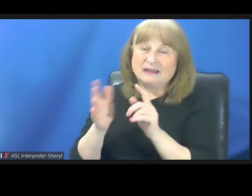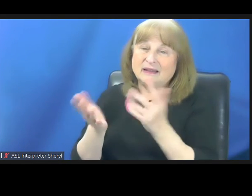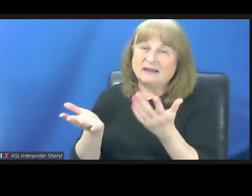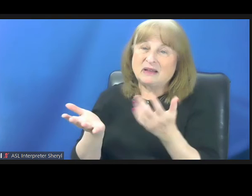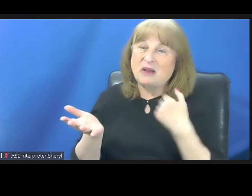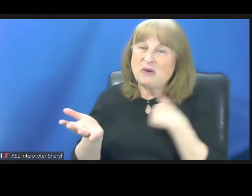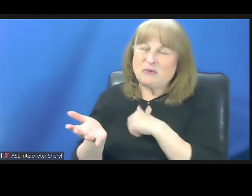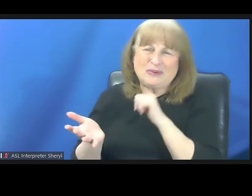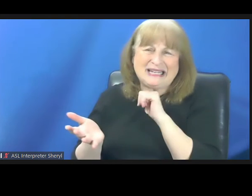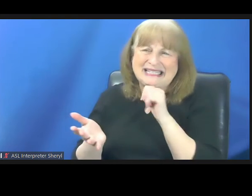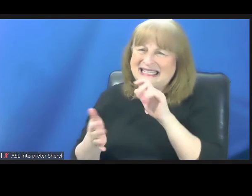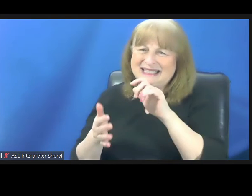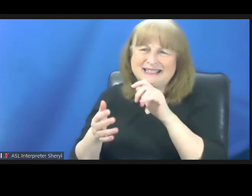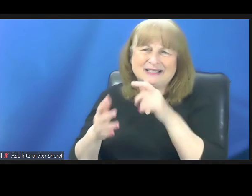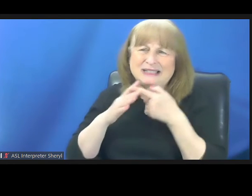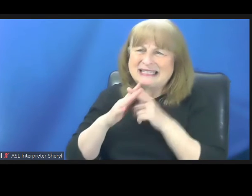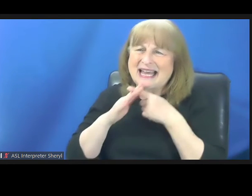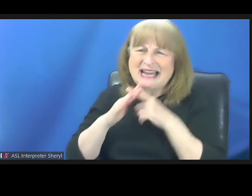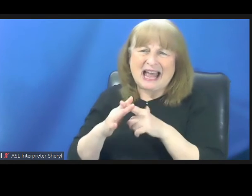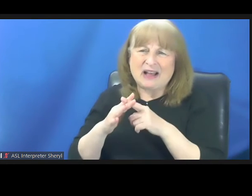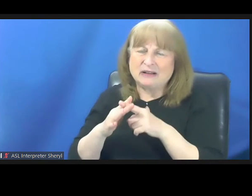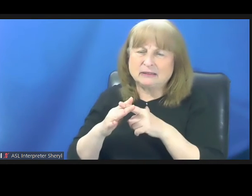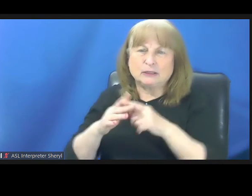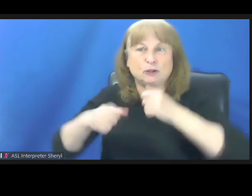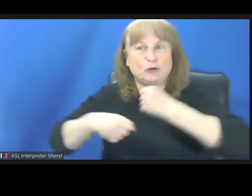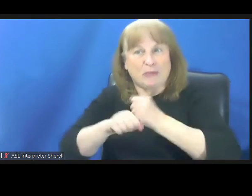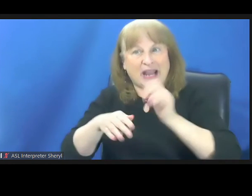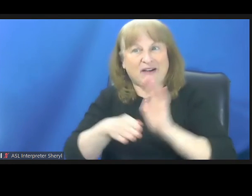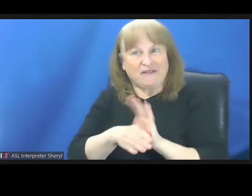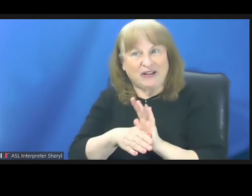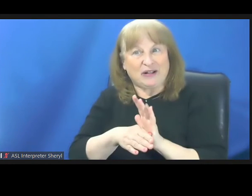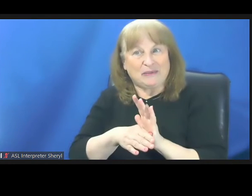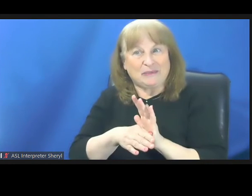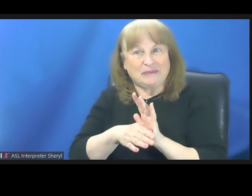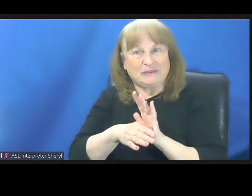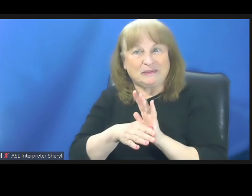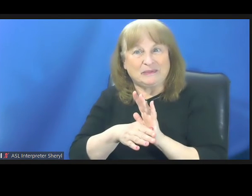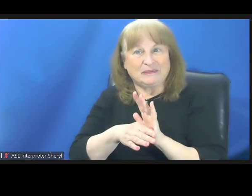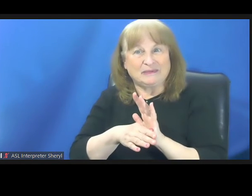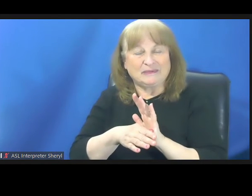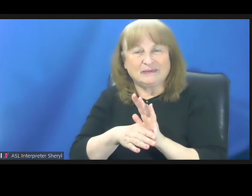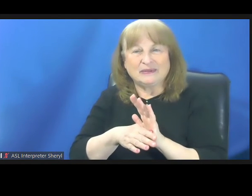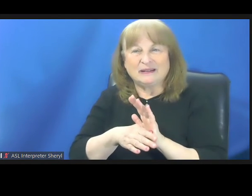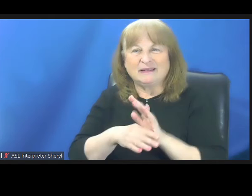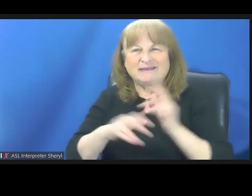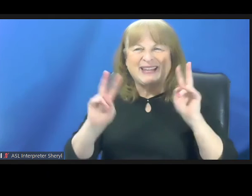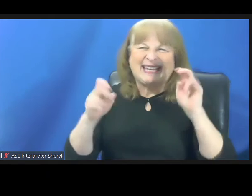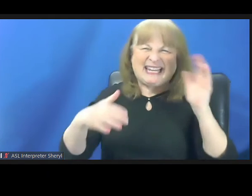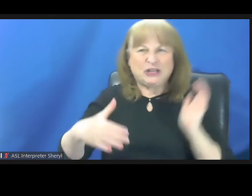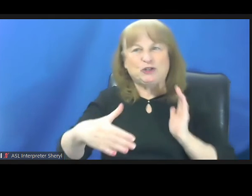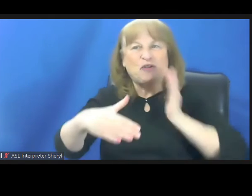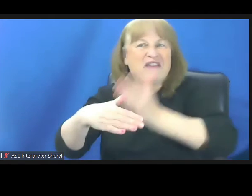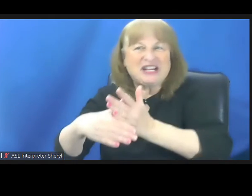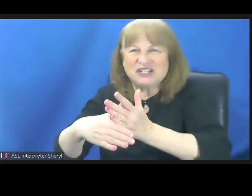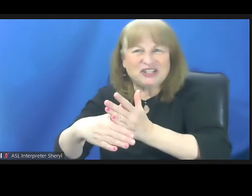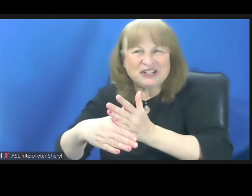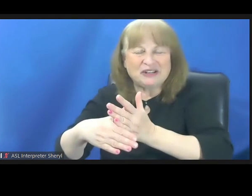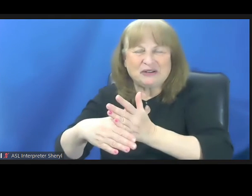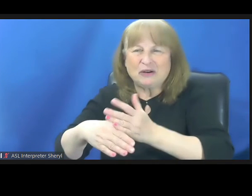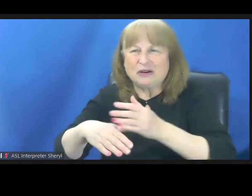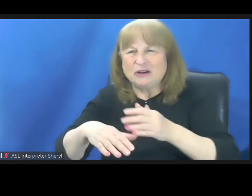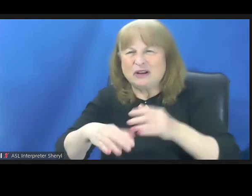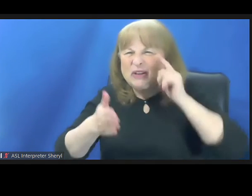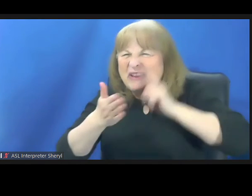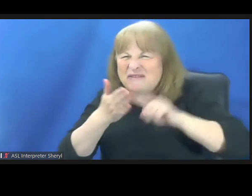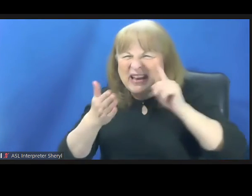we didn't set out to make a film that was an intervention or that was